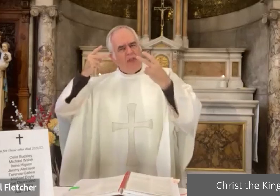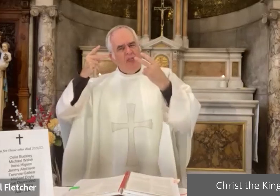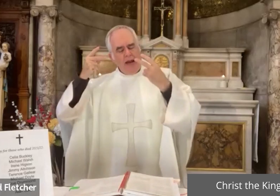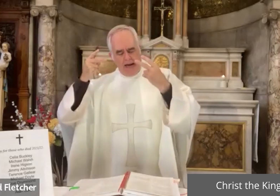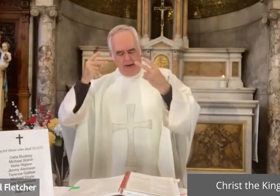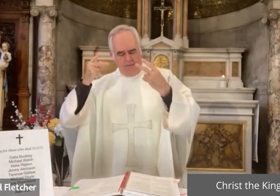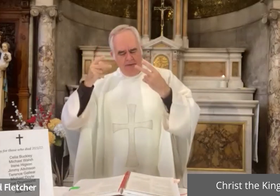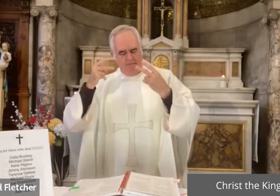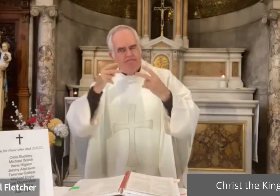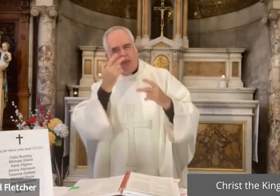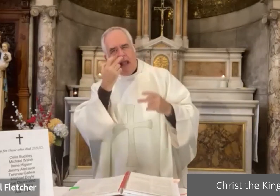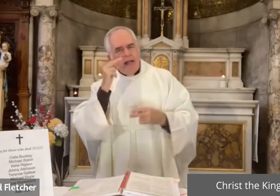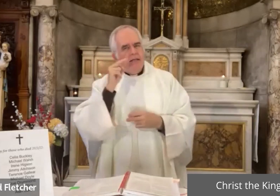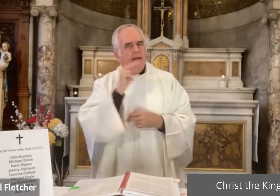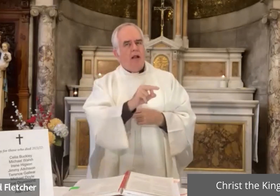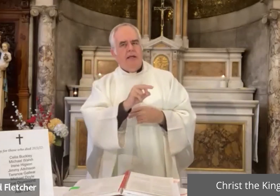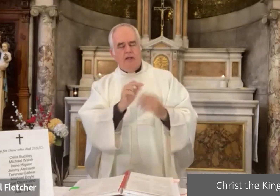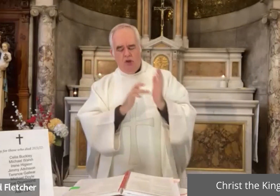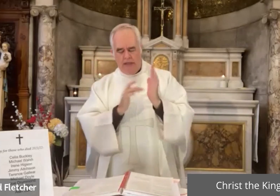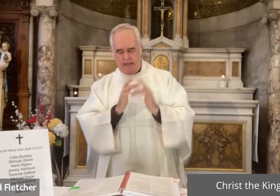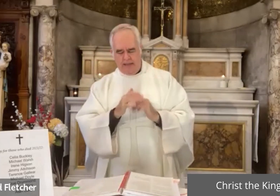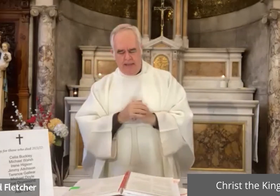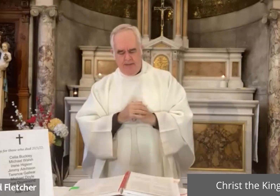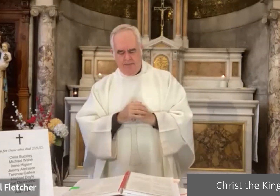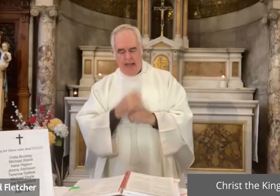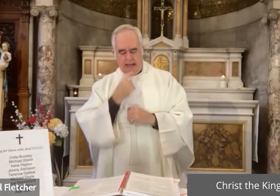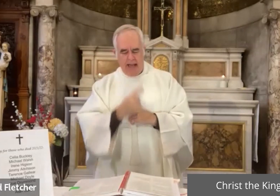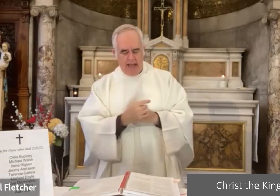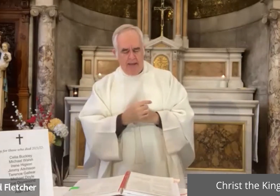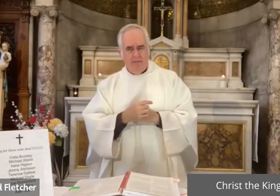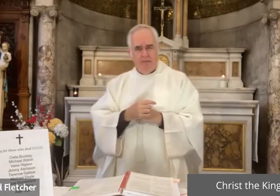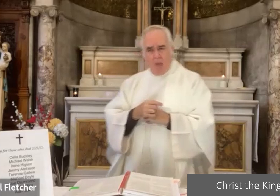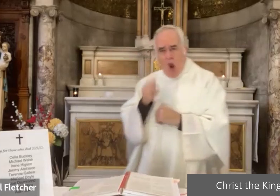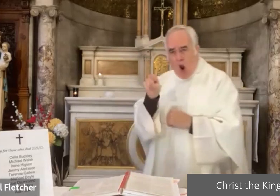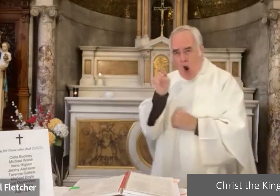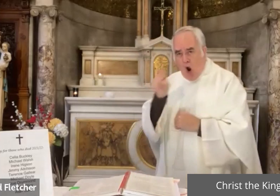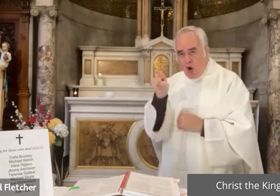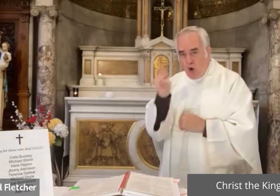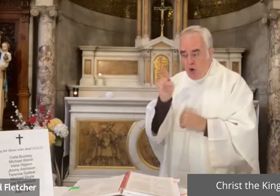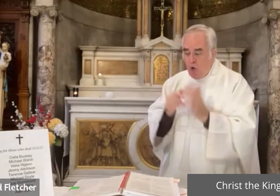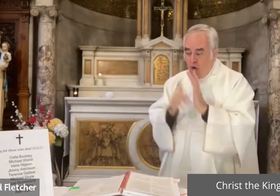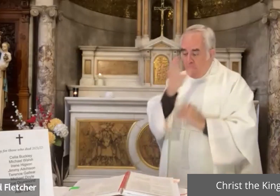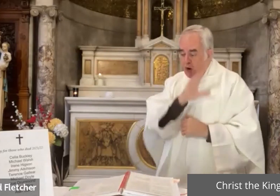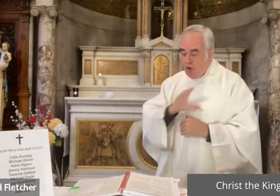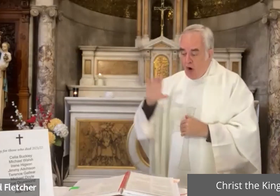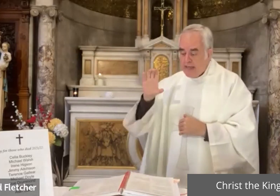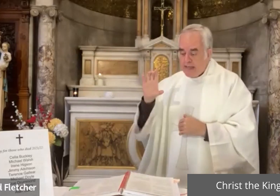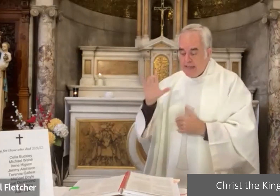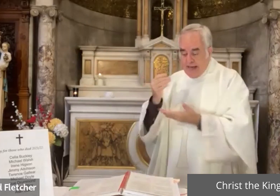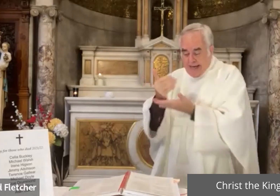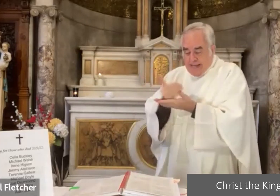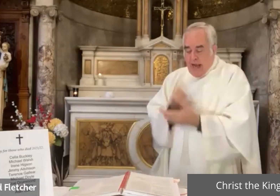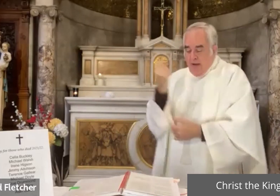One of the thieves insulted Jesus, saying, "Are you the